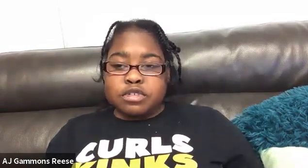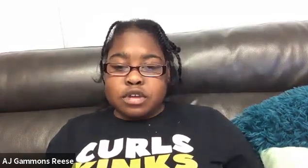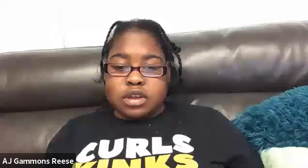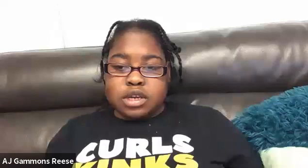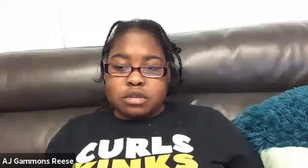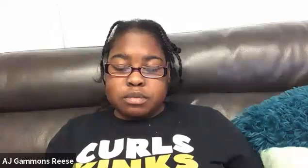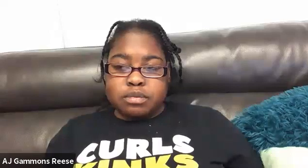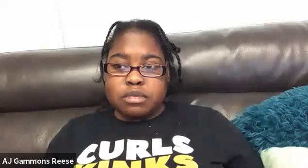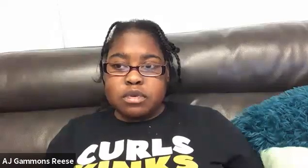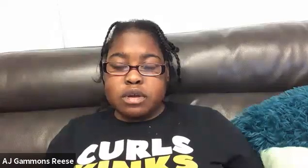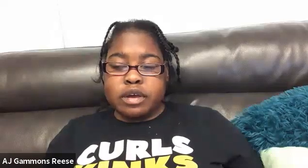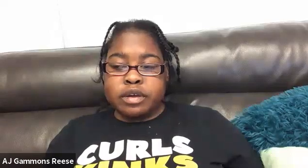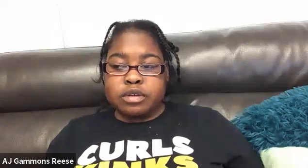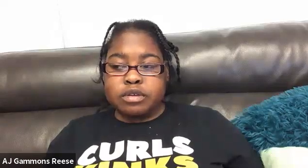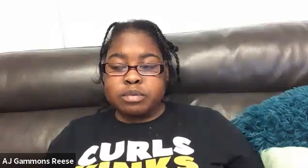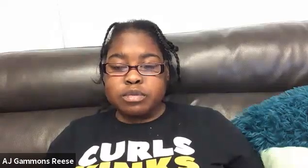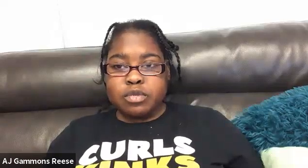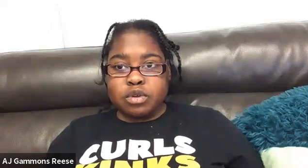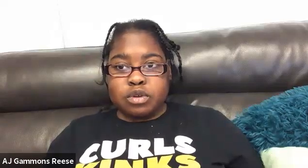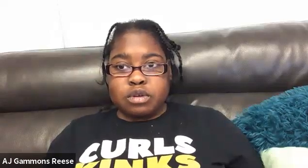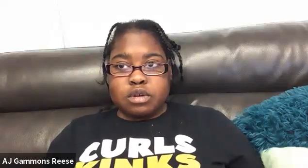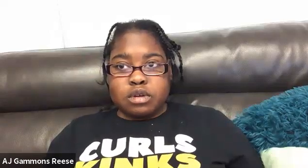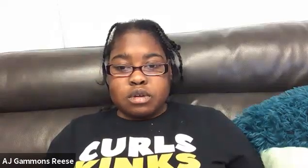My name is AJ. I